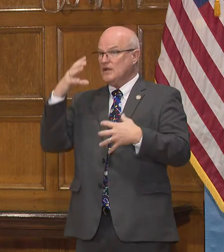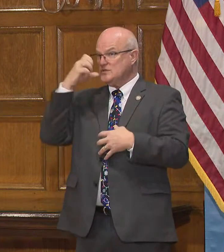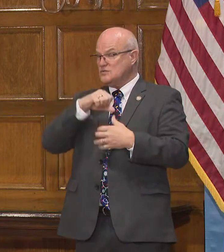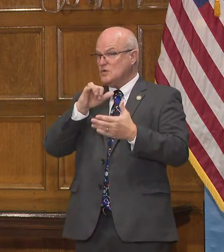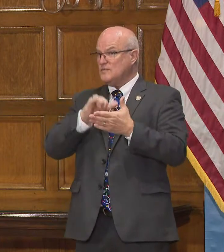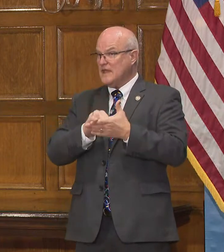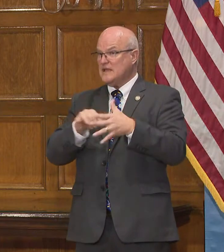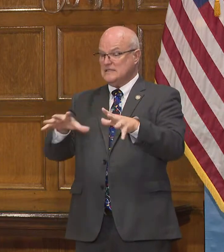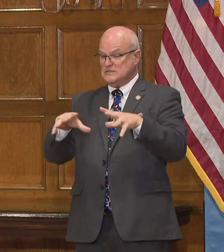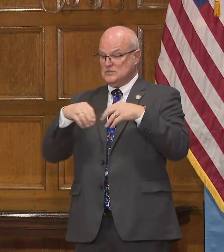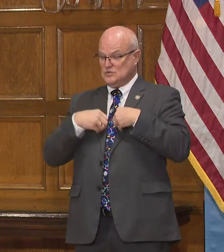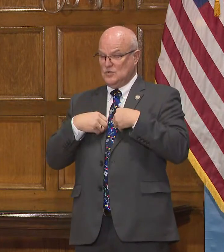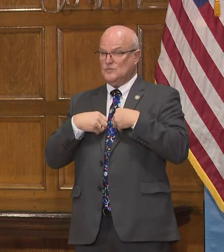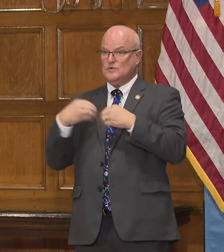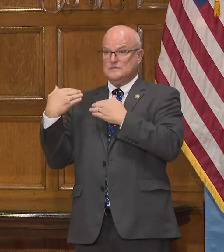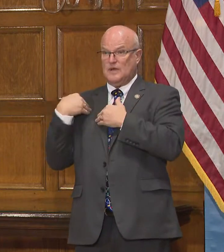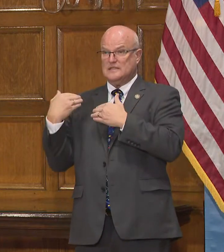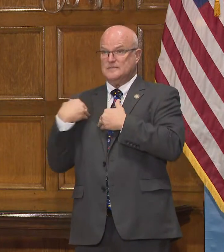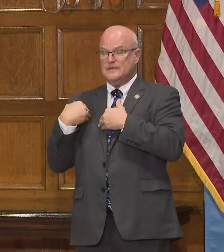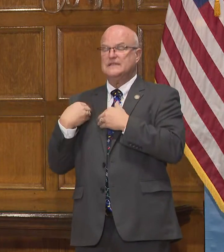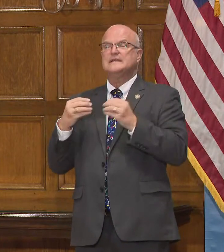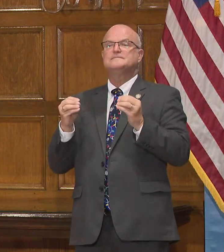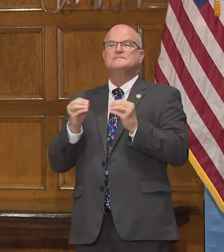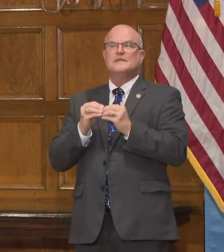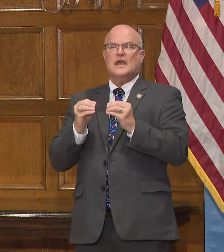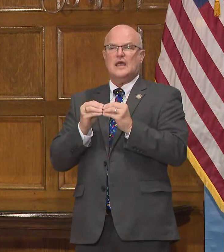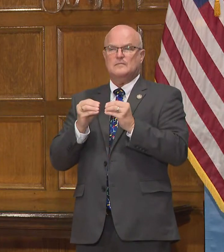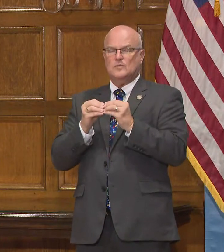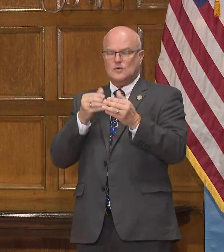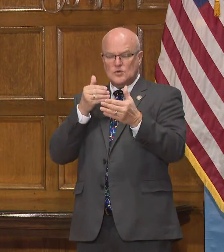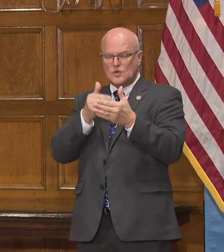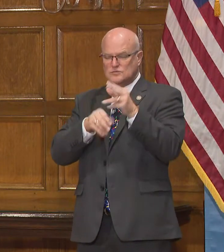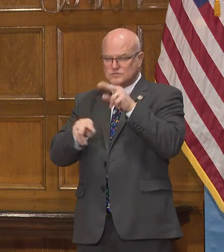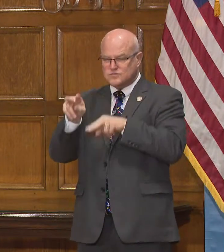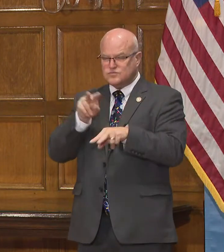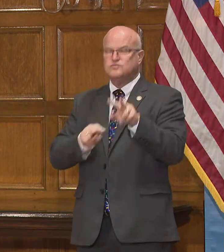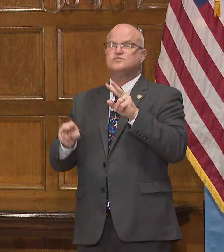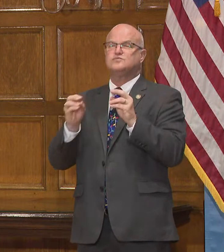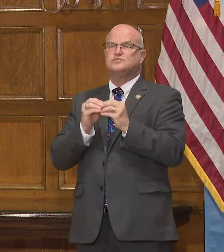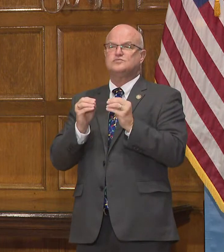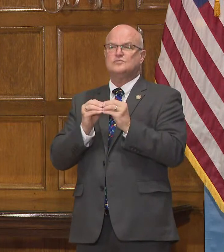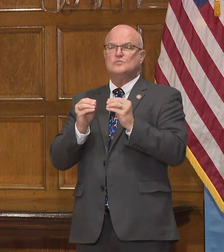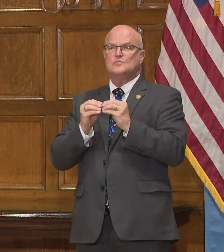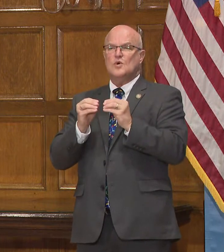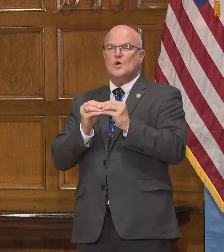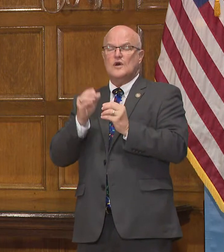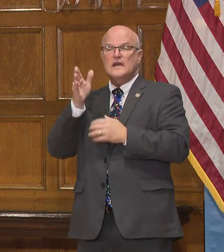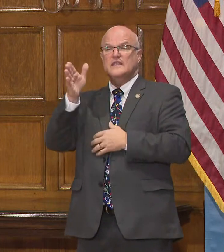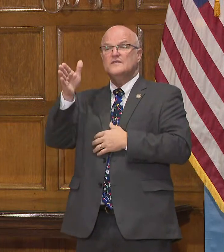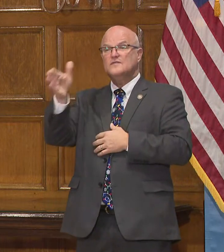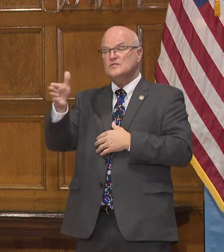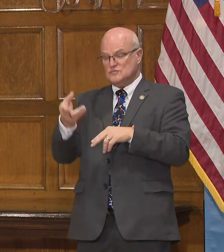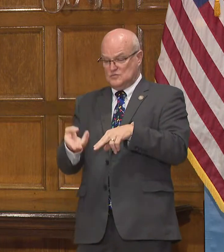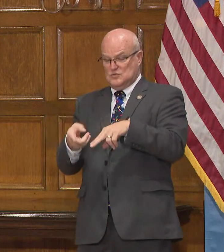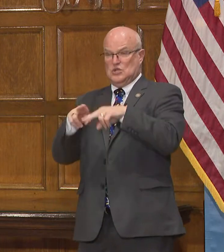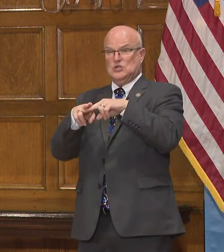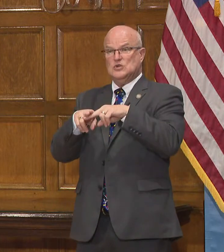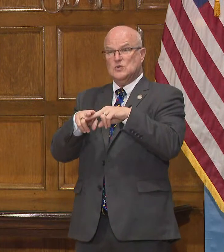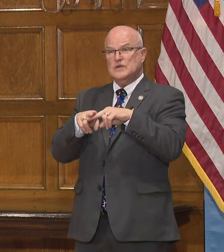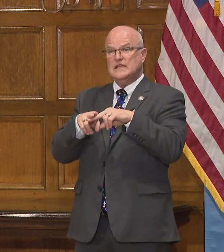that responsibility. We want to look at that more closely, and I expect that we're going to have an effort in the future to